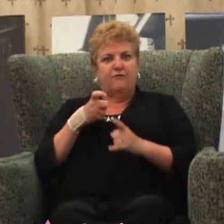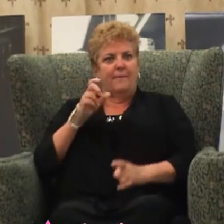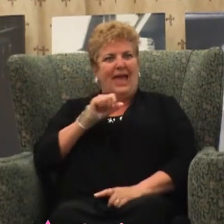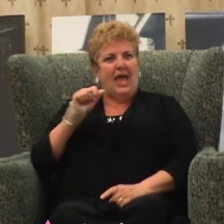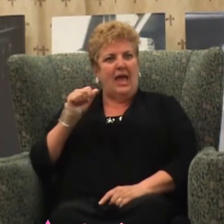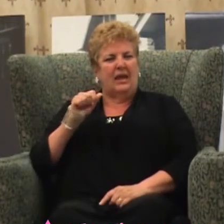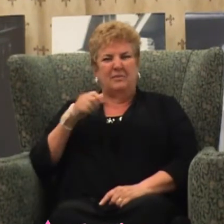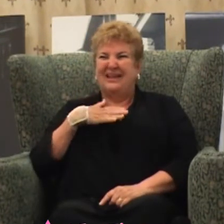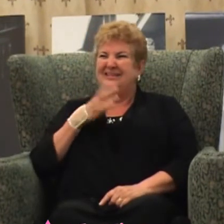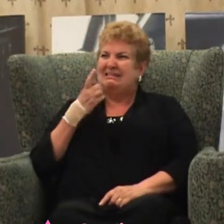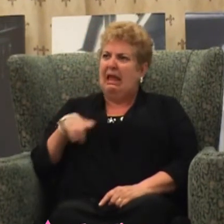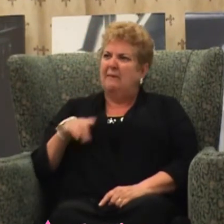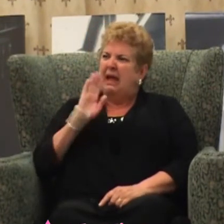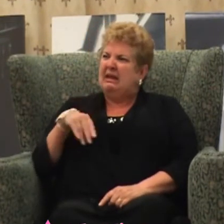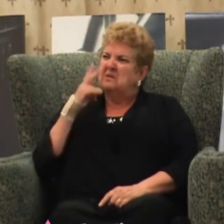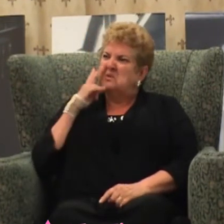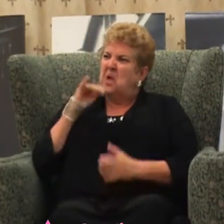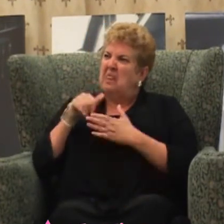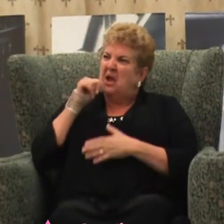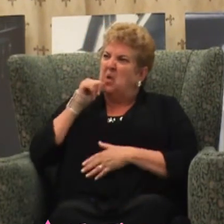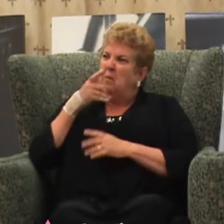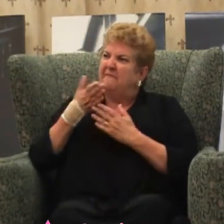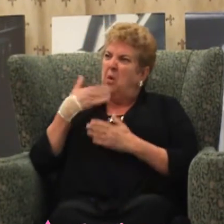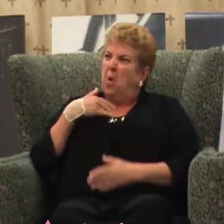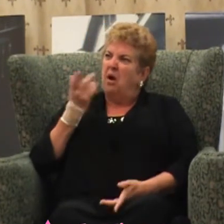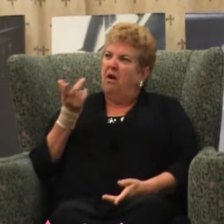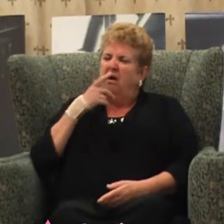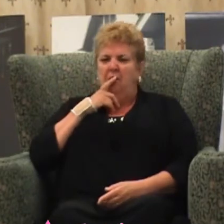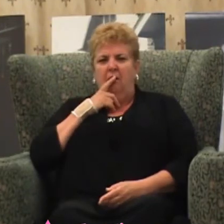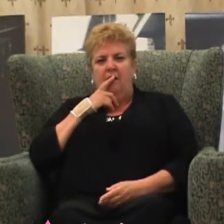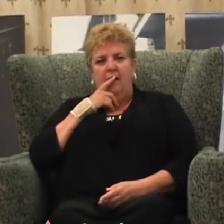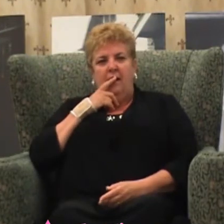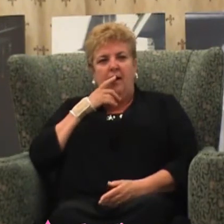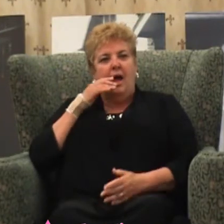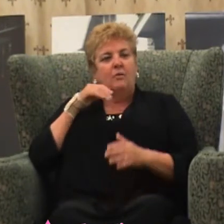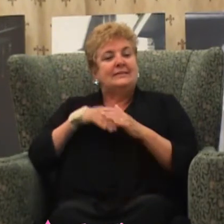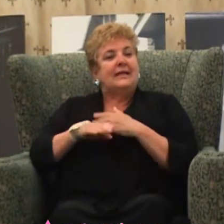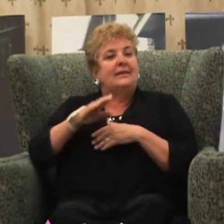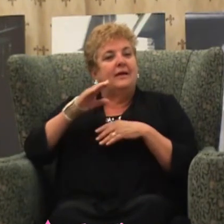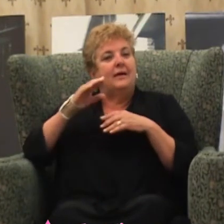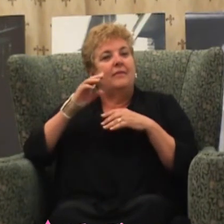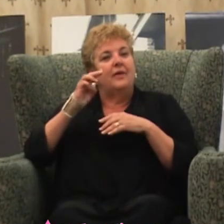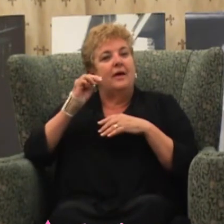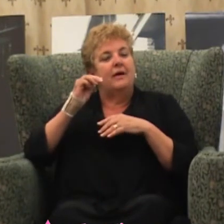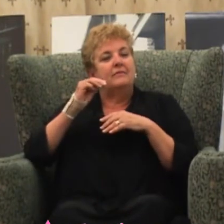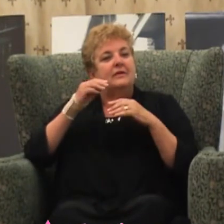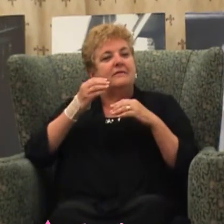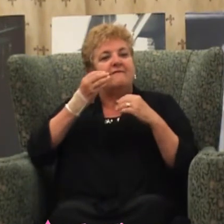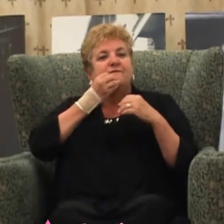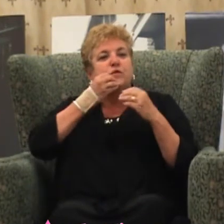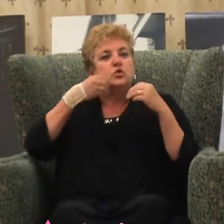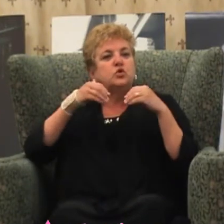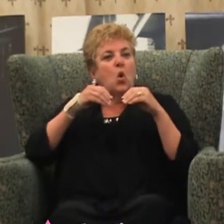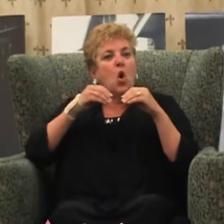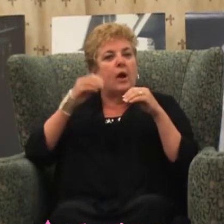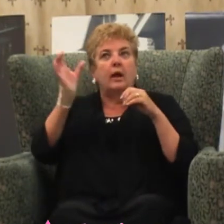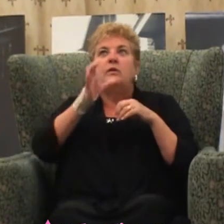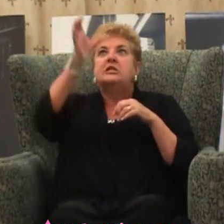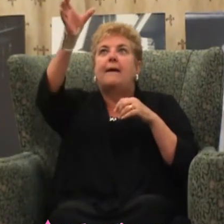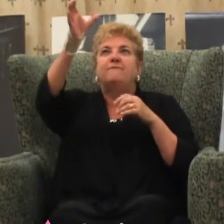I never saw her here before. I'm in the Vaughn's Market, in the liquor department, and I reach up for a bottle. Somebody from AA is pushing a